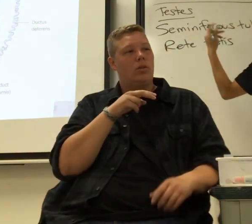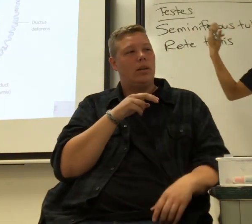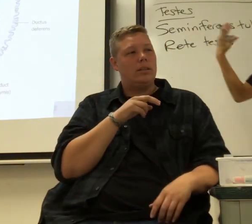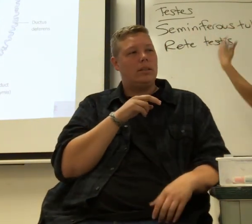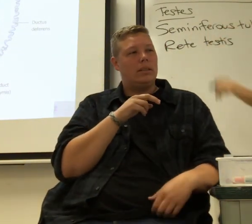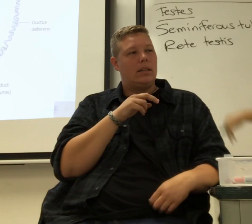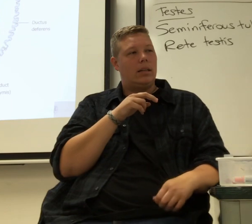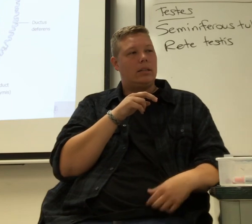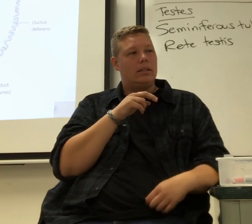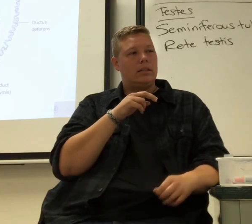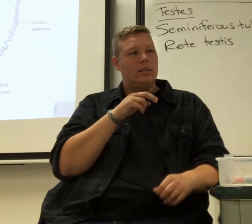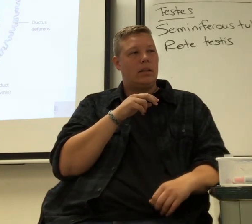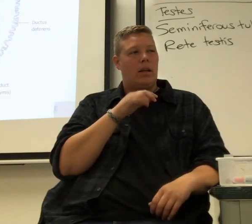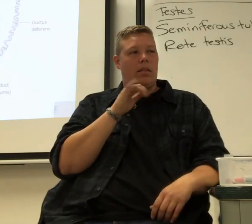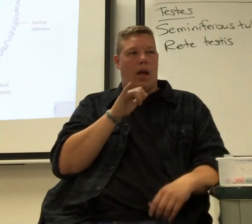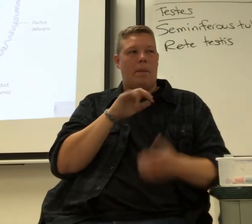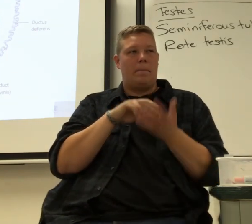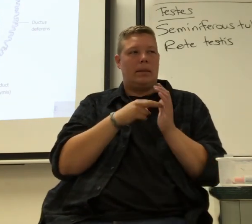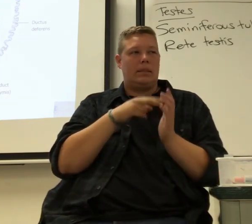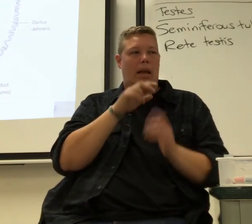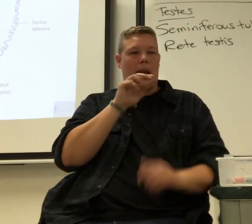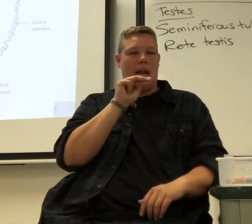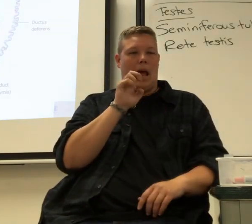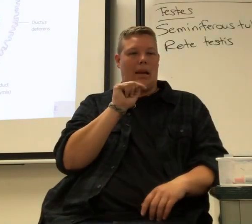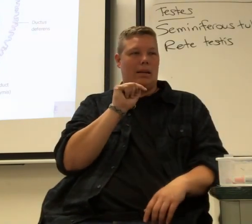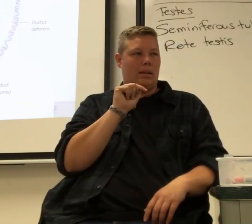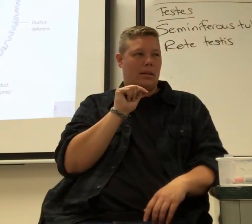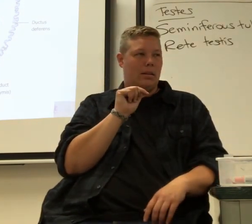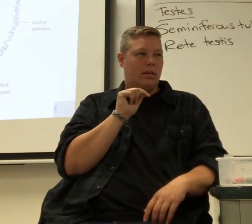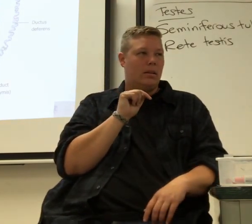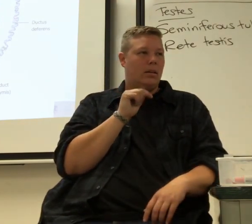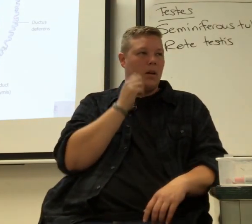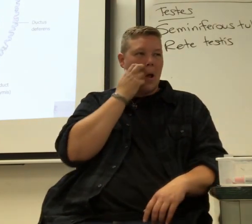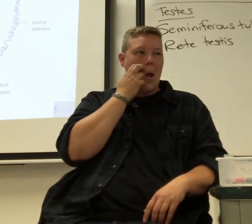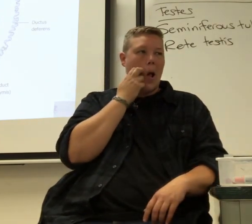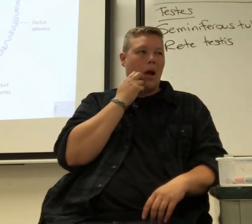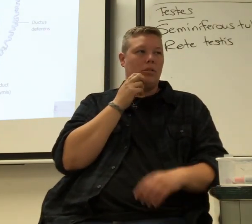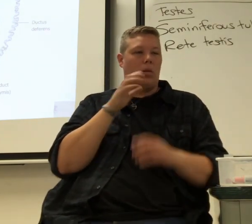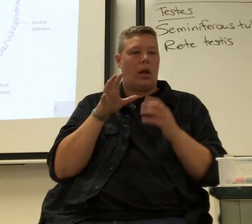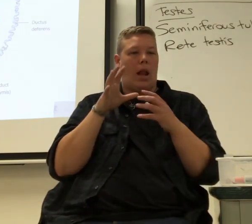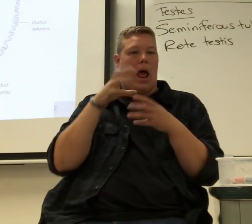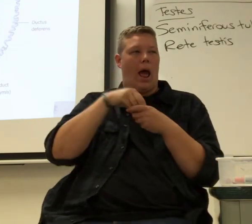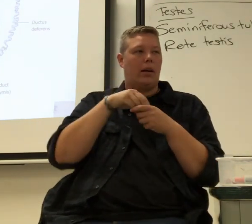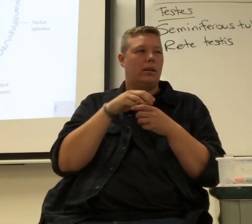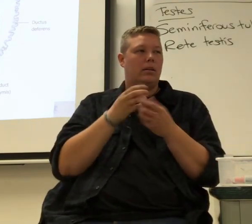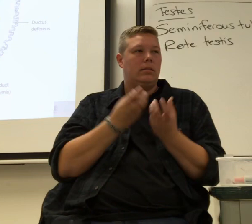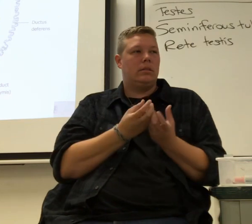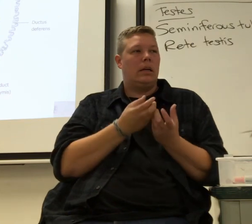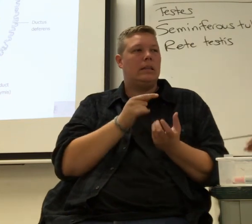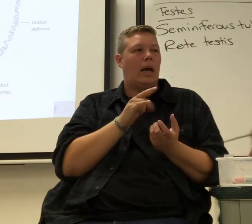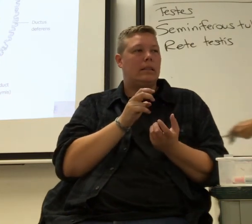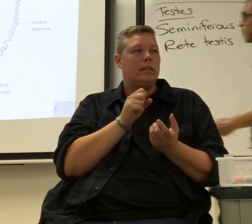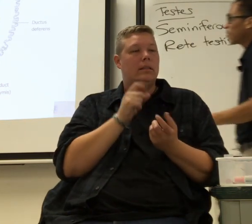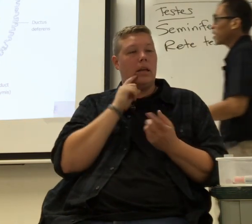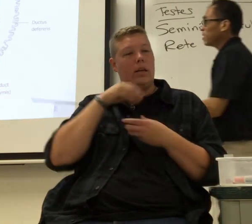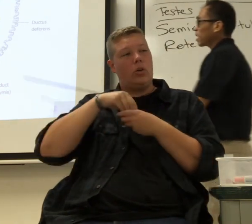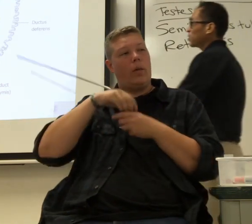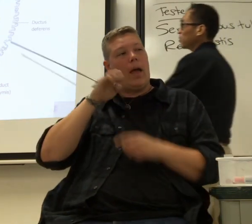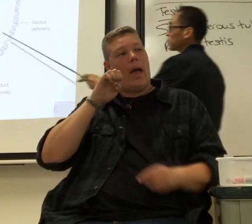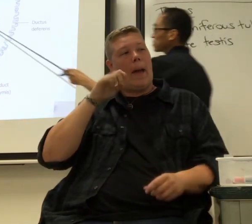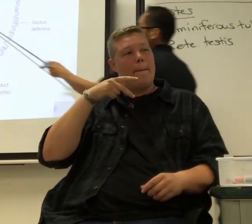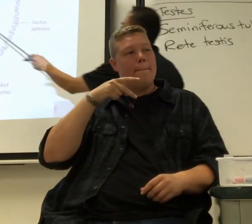still in the testes. This is the retate testes. To get out of testes into the epididymis, there are several